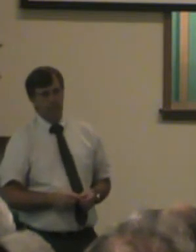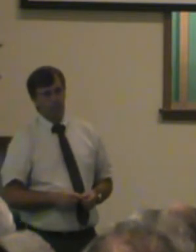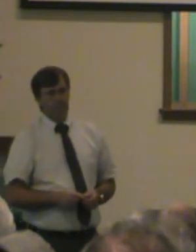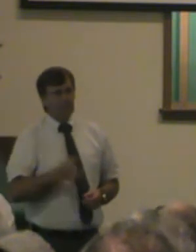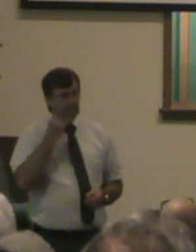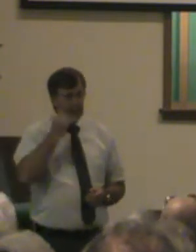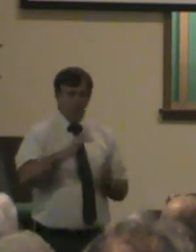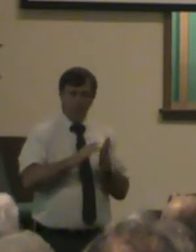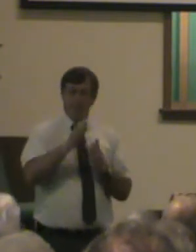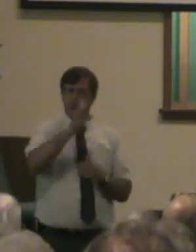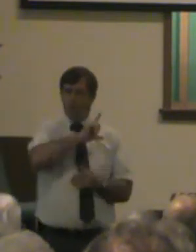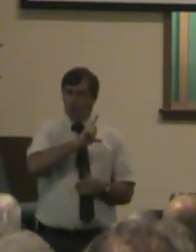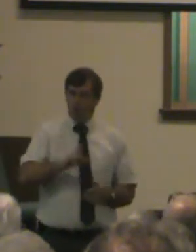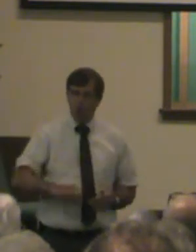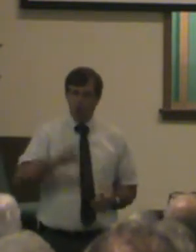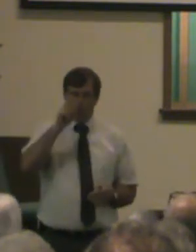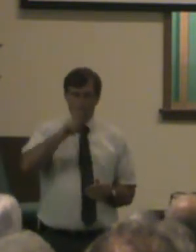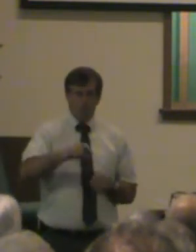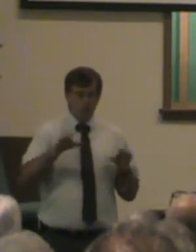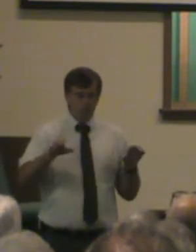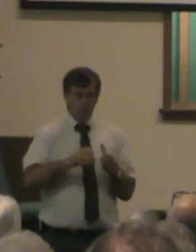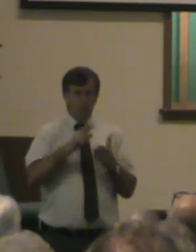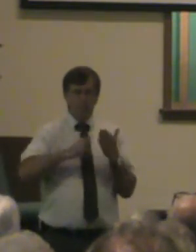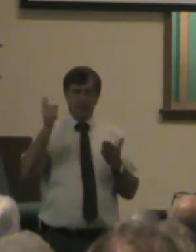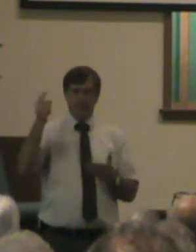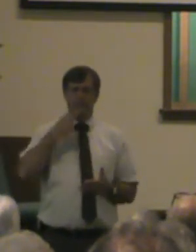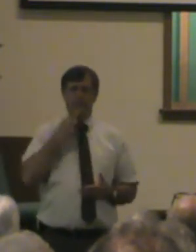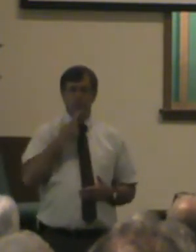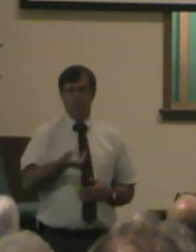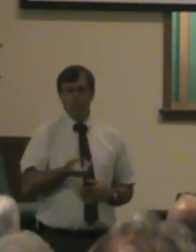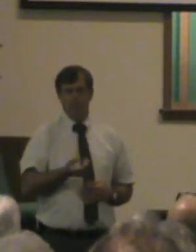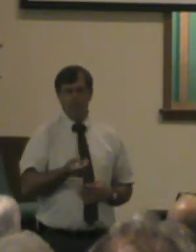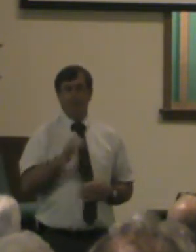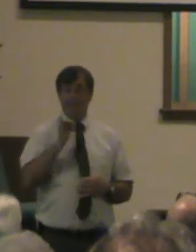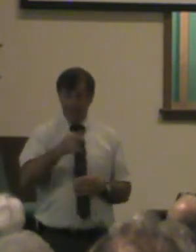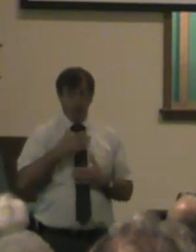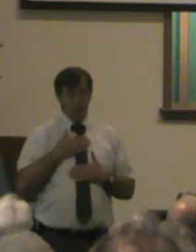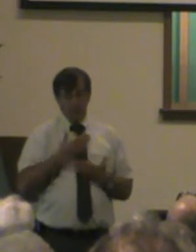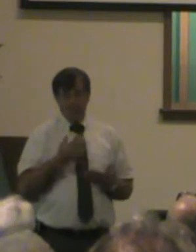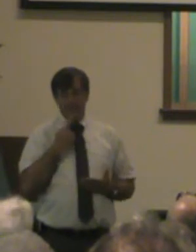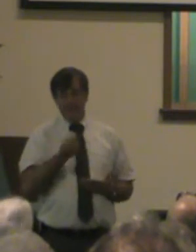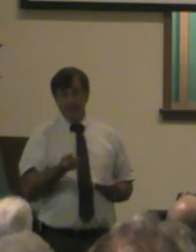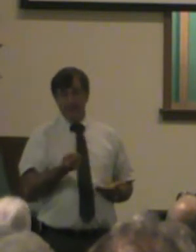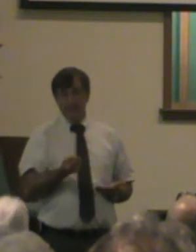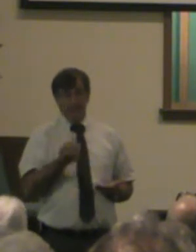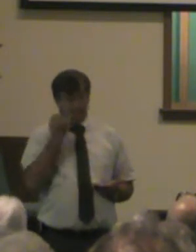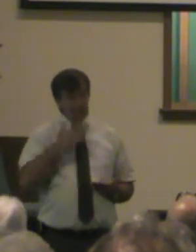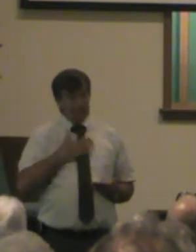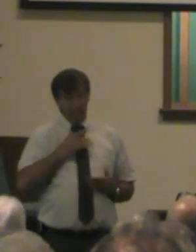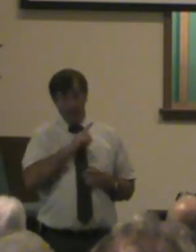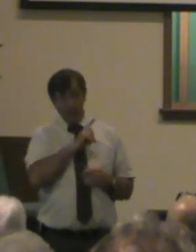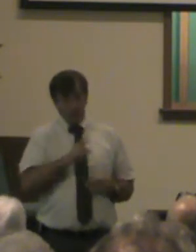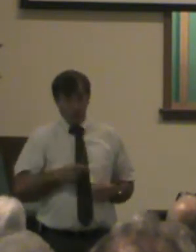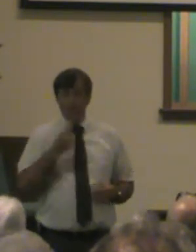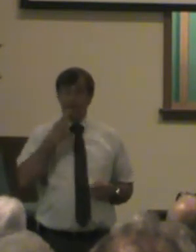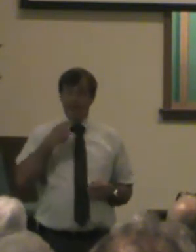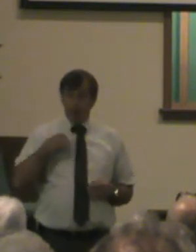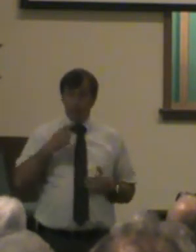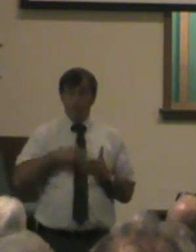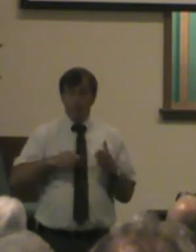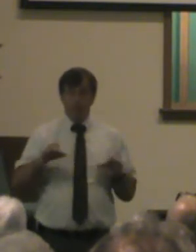If he's your Lord, you must do what he says to you. That's what your confession is. He's my Lord. He tells me what to